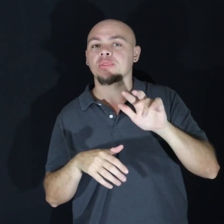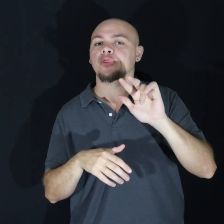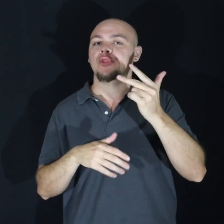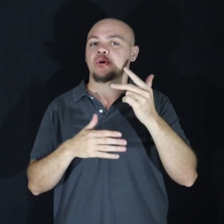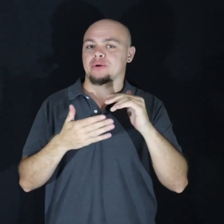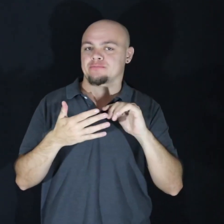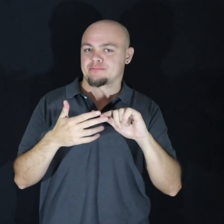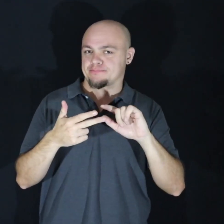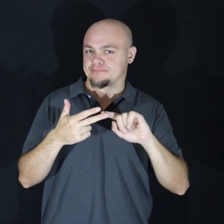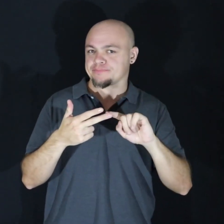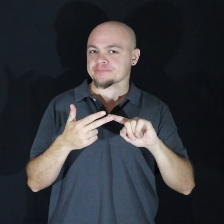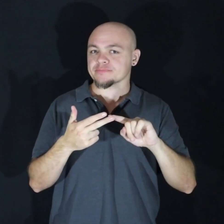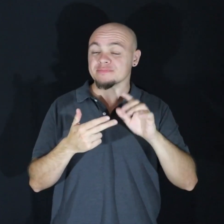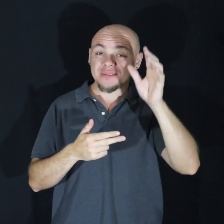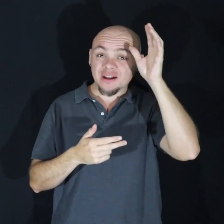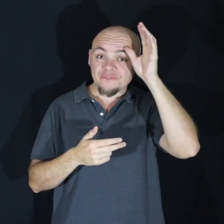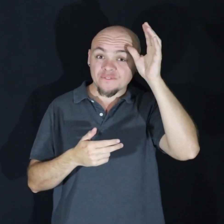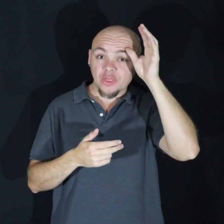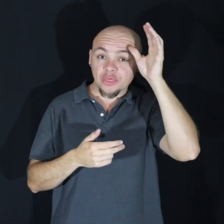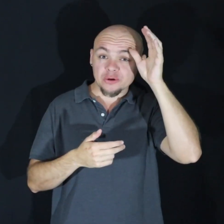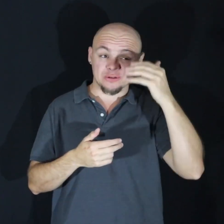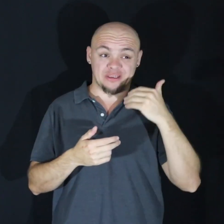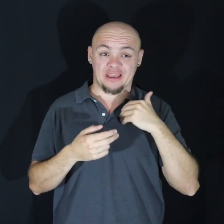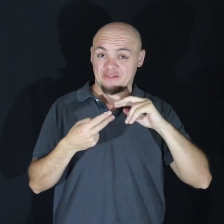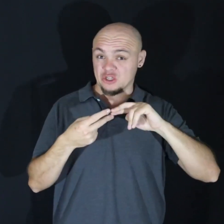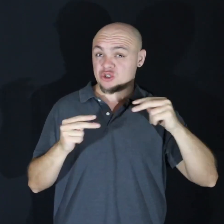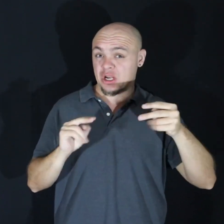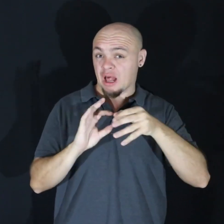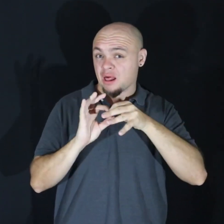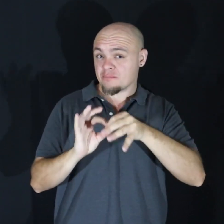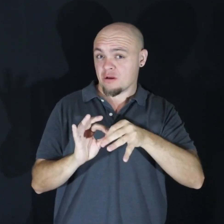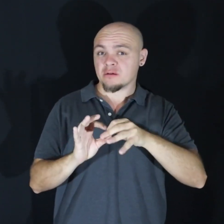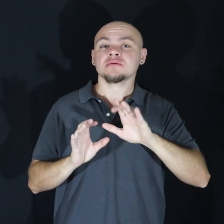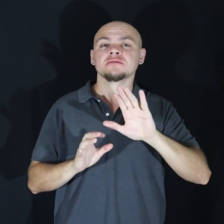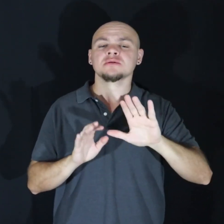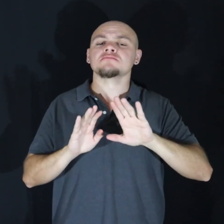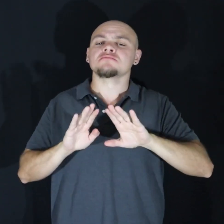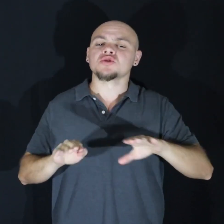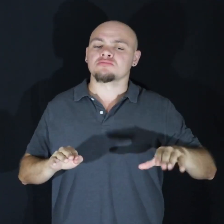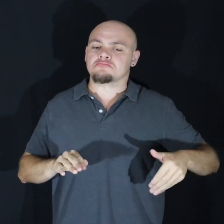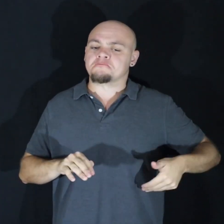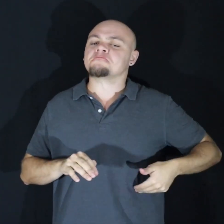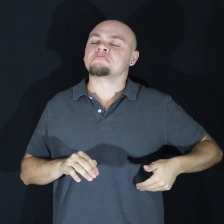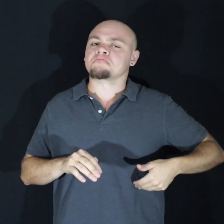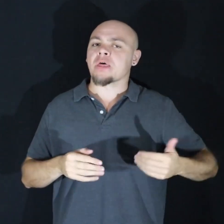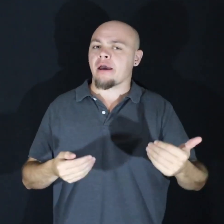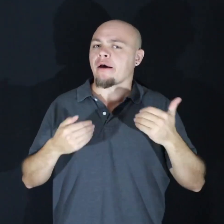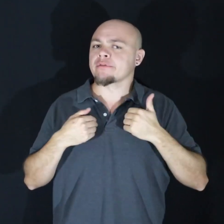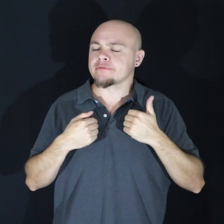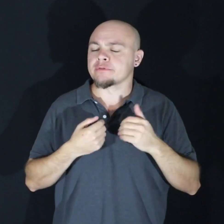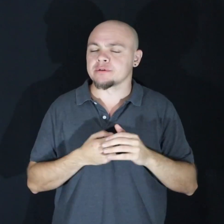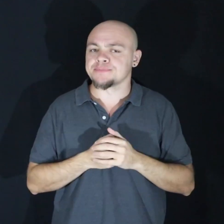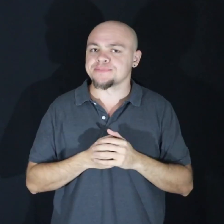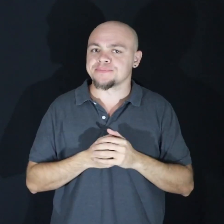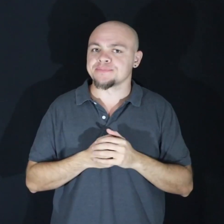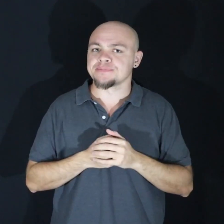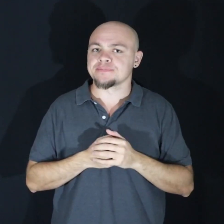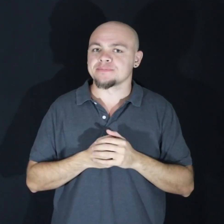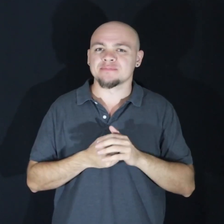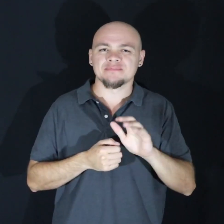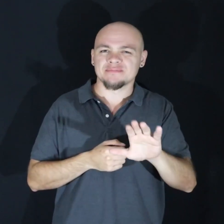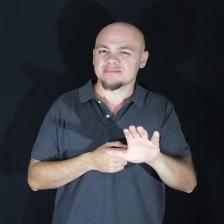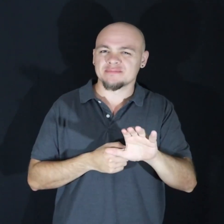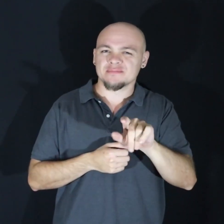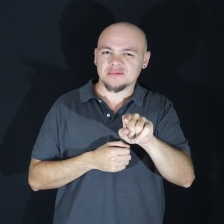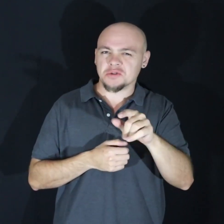lesson. Fathers, too, have a genetic bond and instinct about their children from infancy. Forget where you are